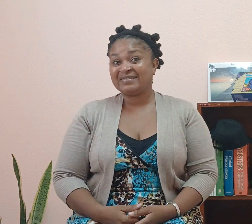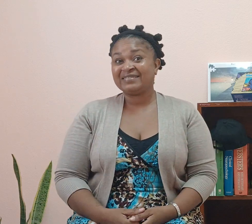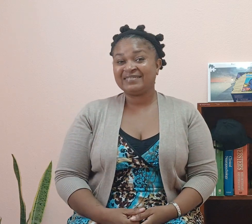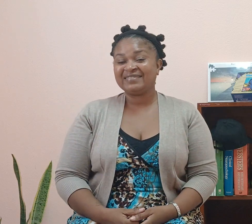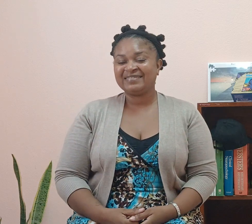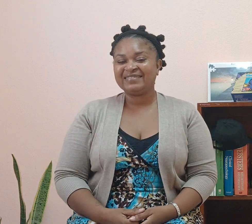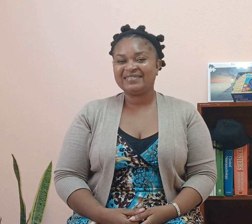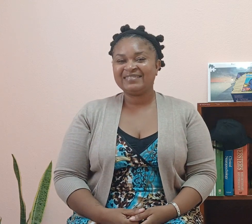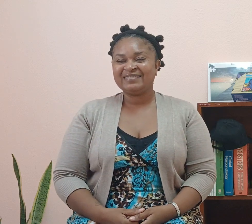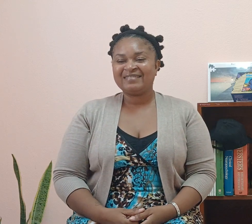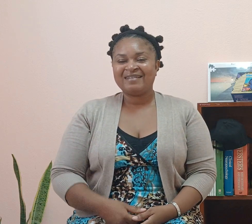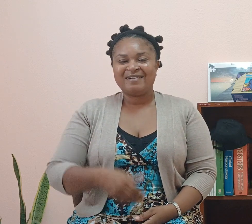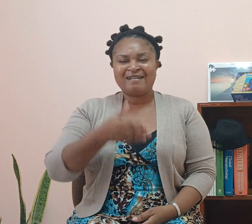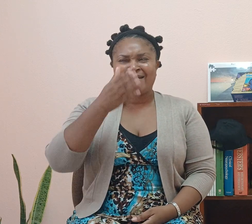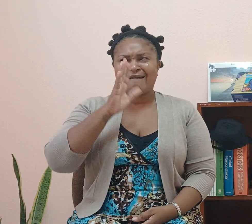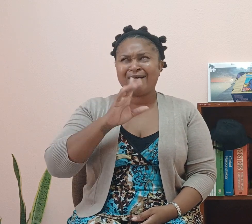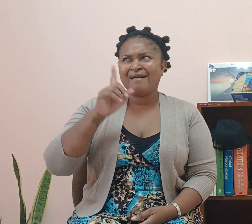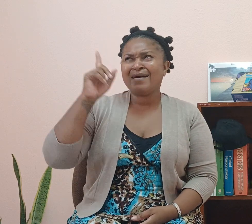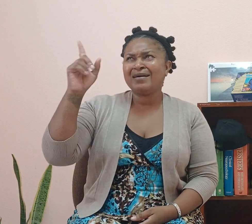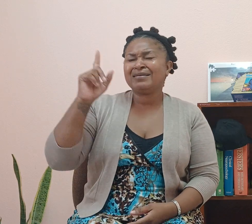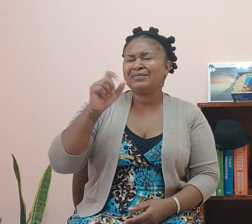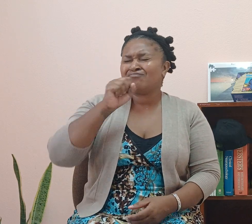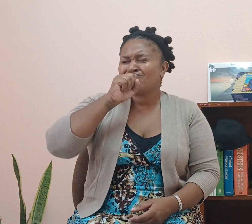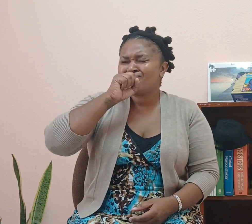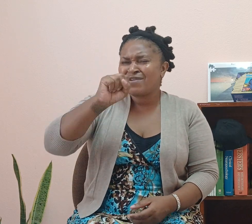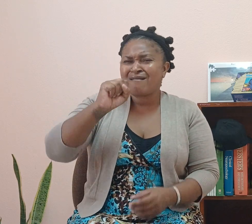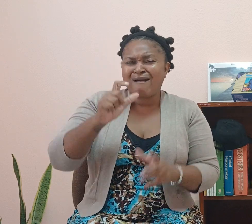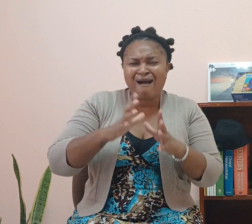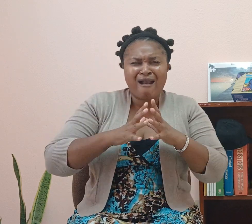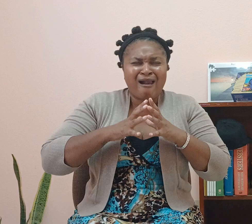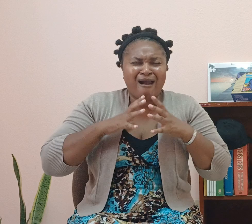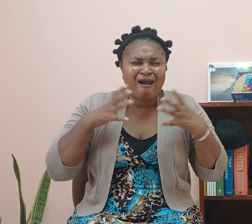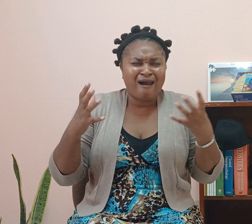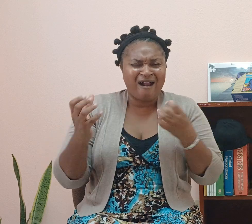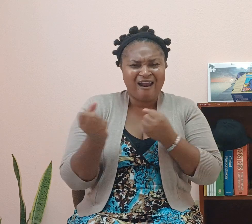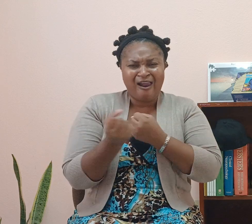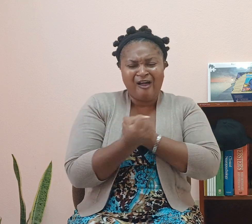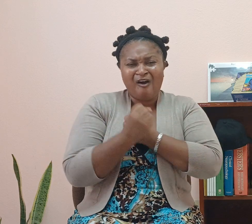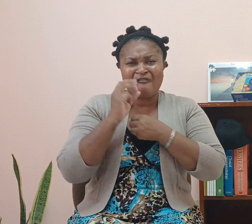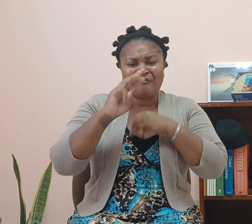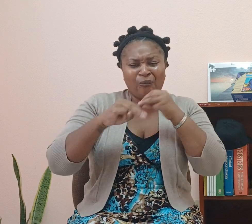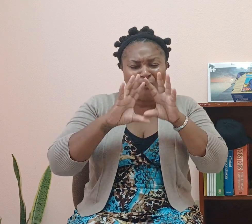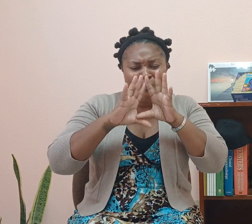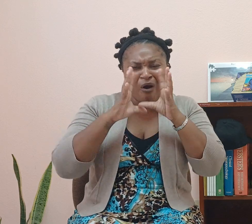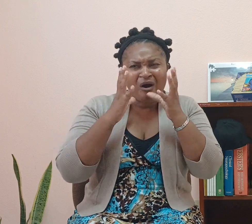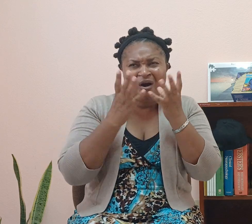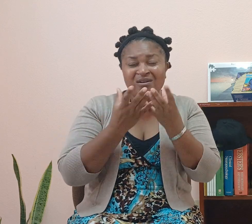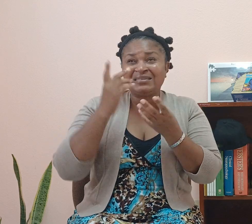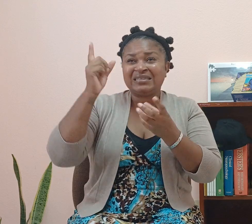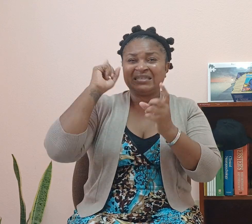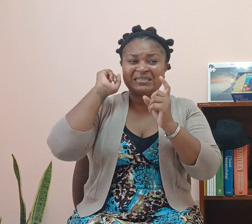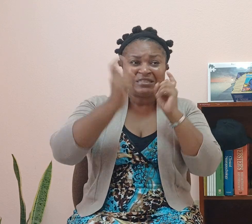God so loved the world that he gave his only Son, so